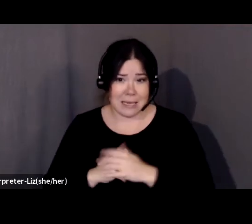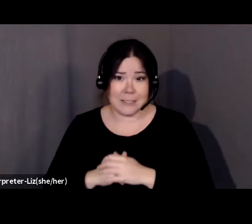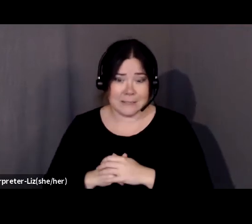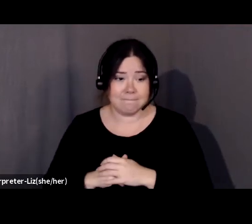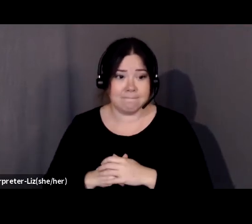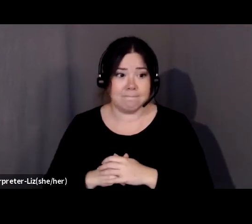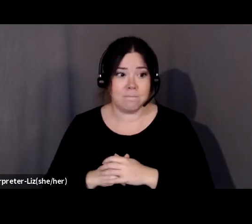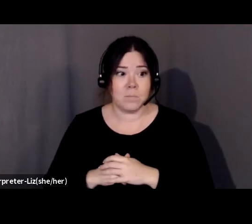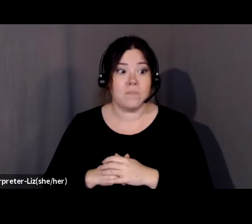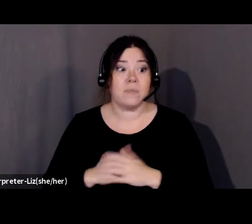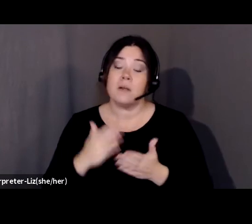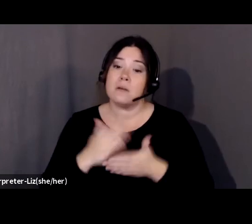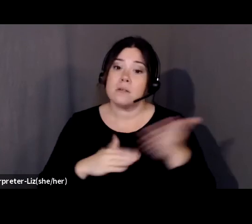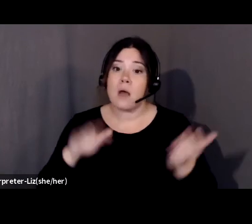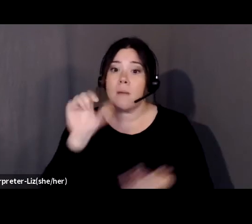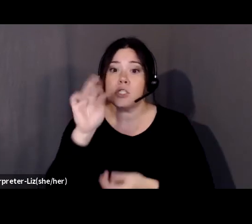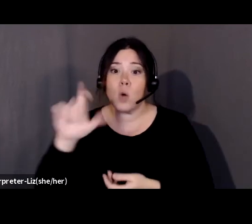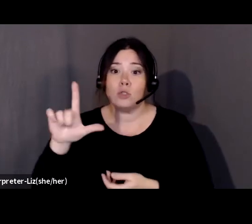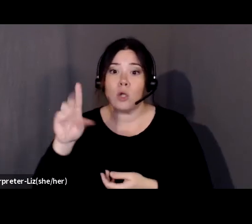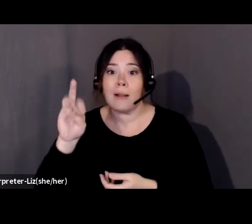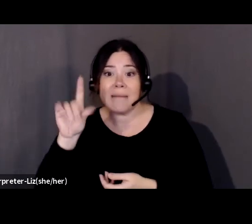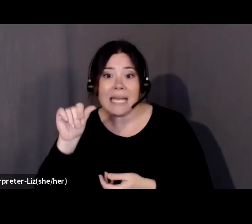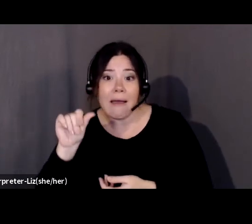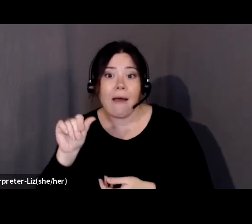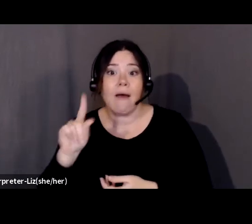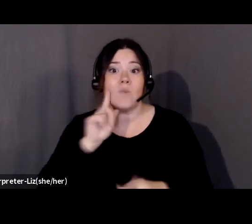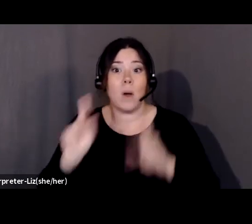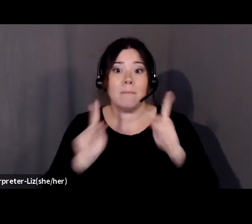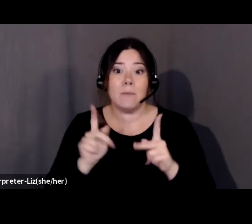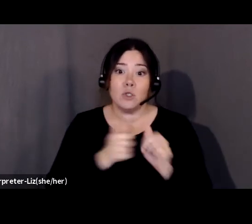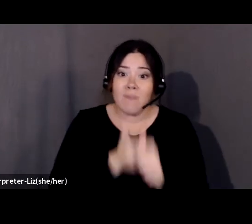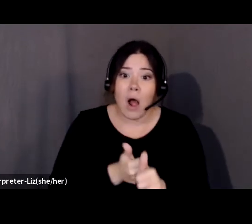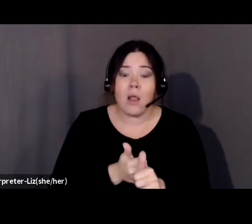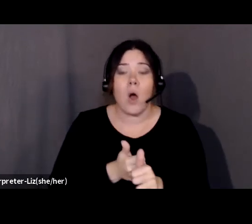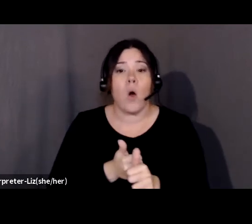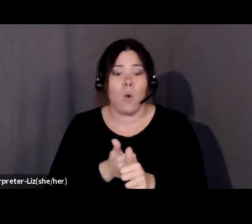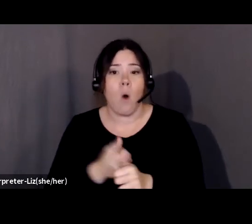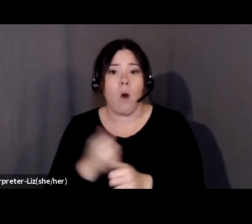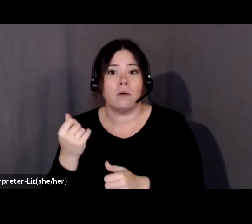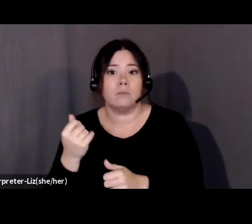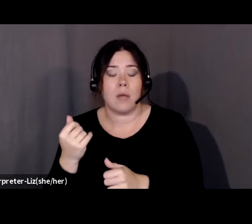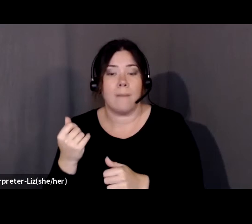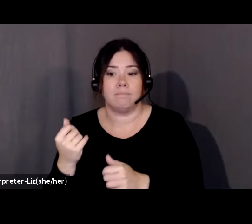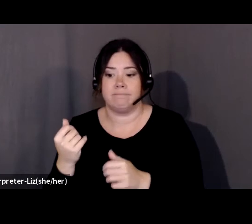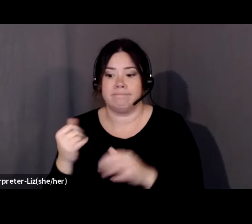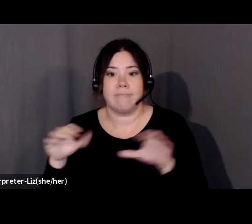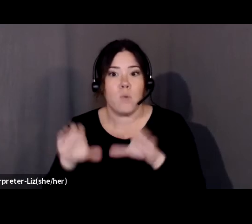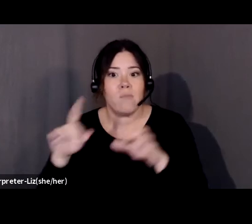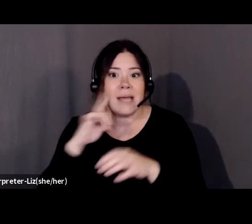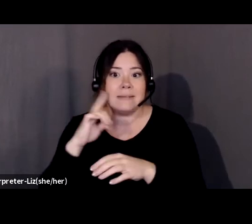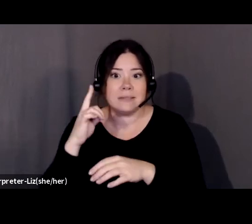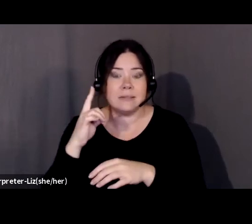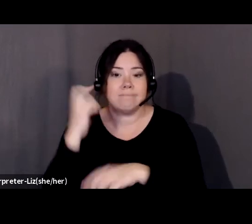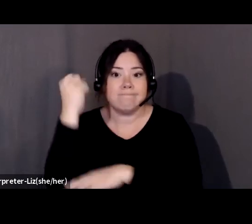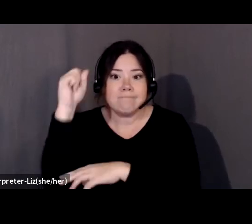And some social media resources on people to follow or movements to follow. I think all of these are just on Instagram, to be honest. Some of